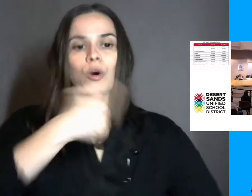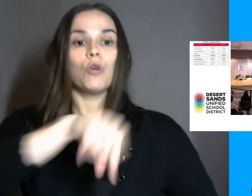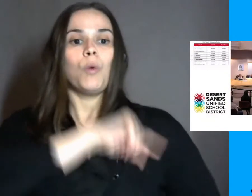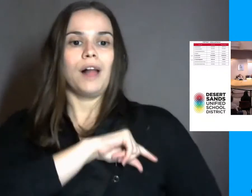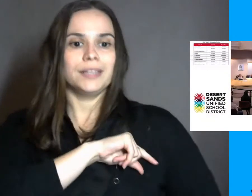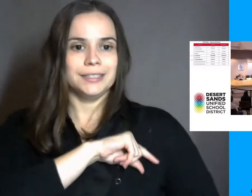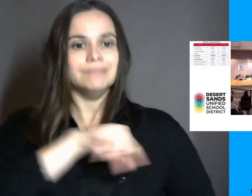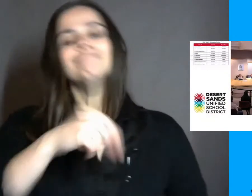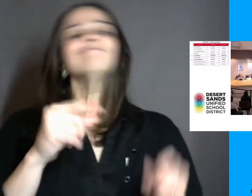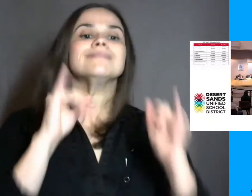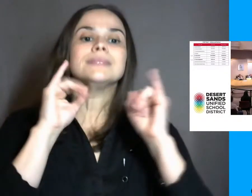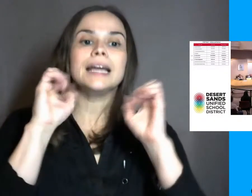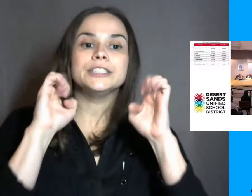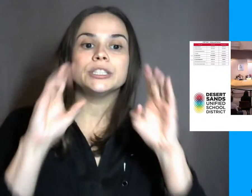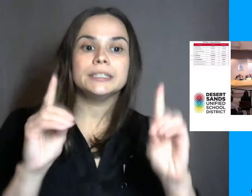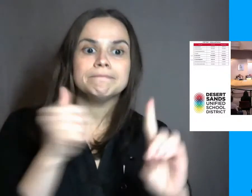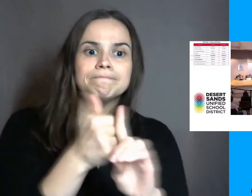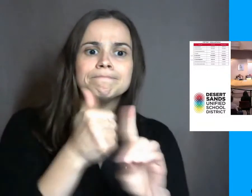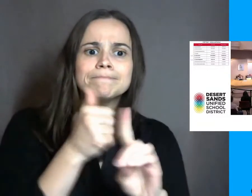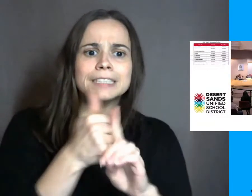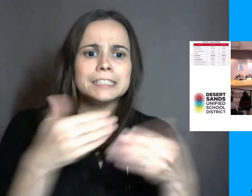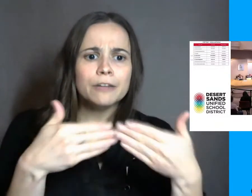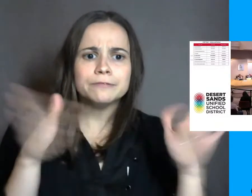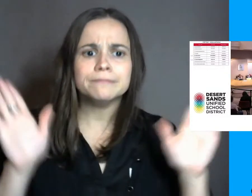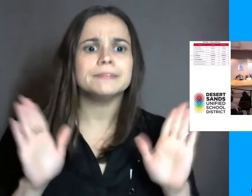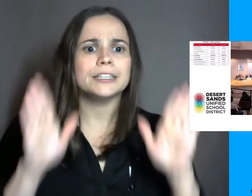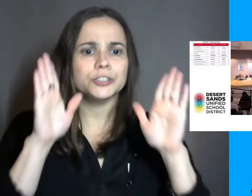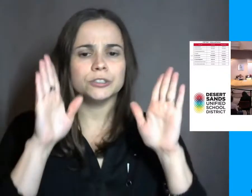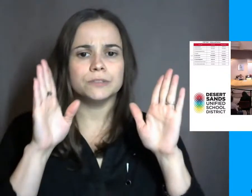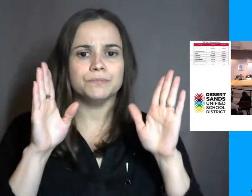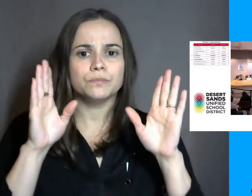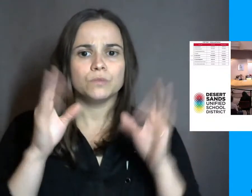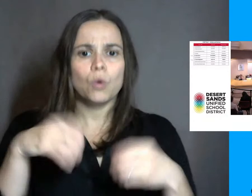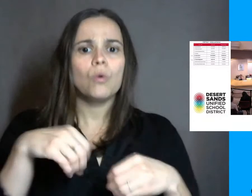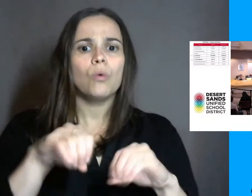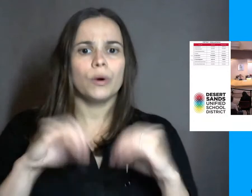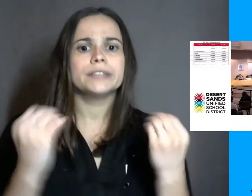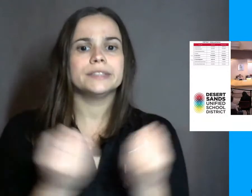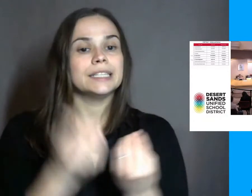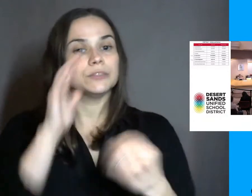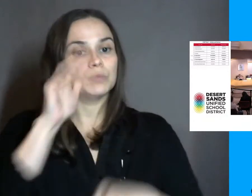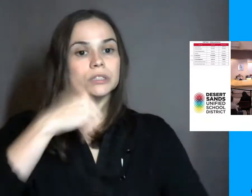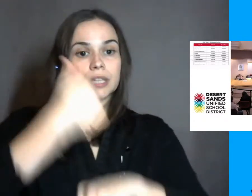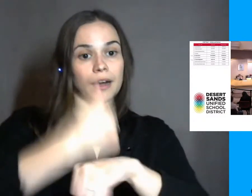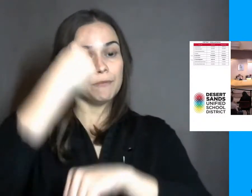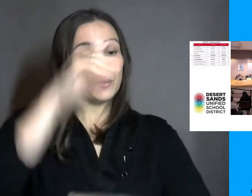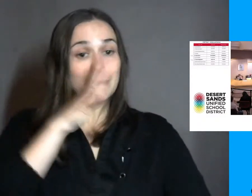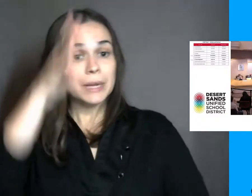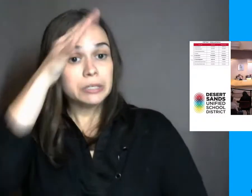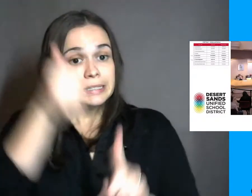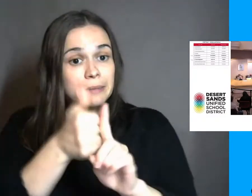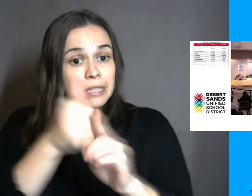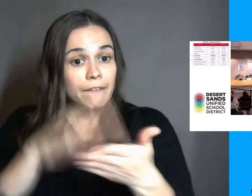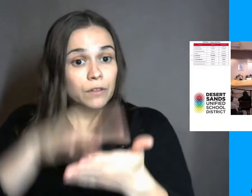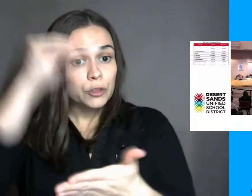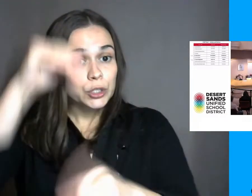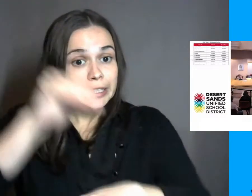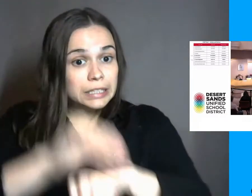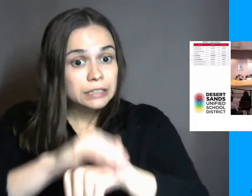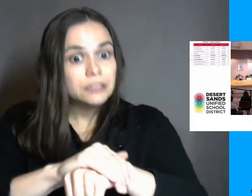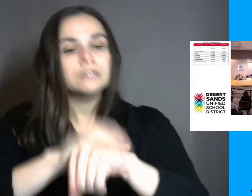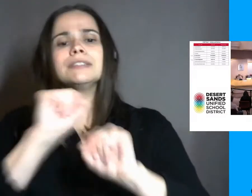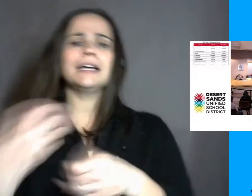organization that empowers and supports our English learner parents to actively engage in their child's education and strengthen